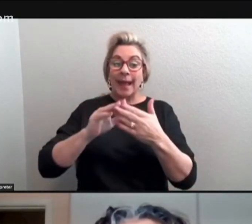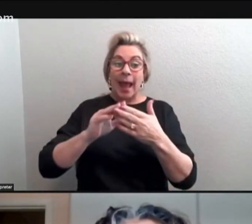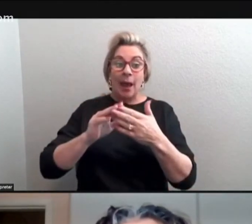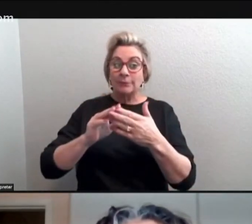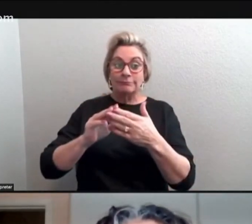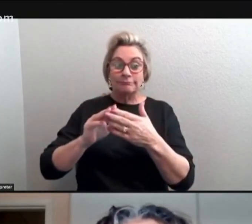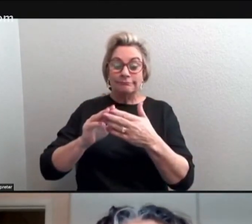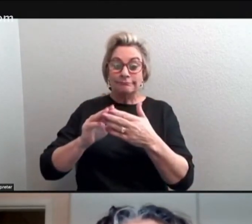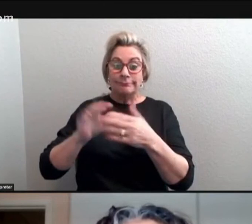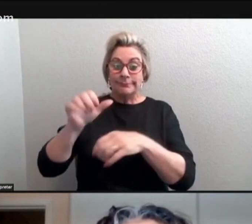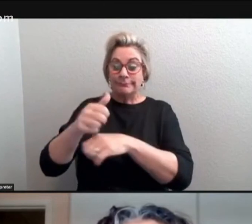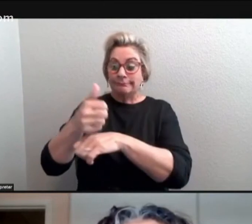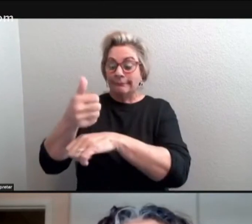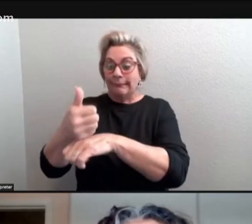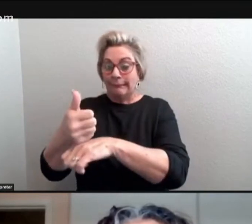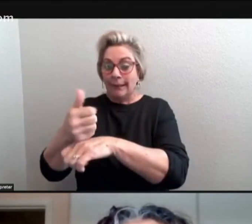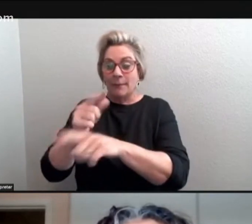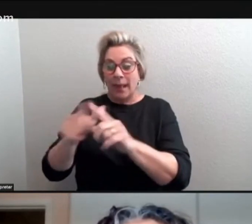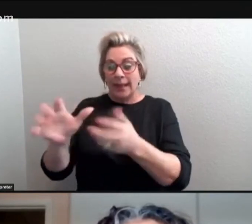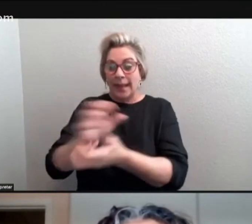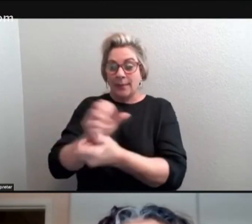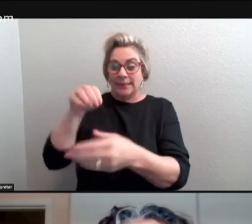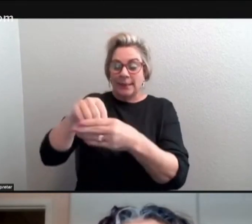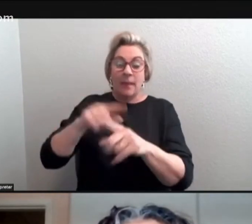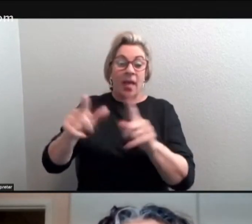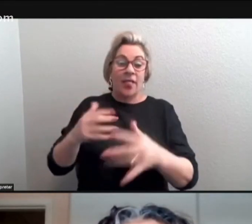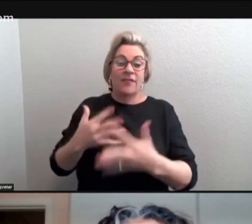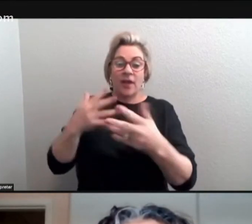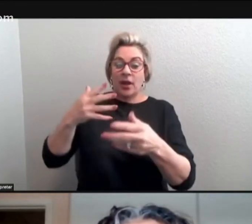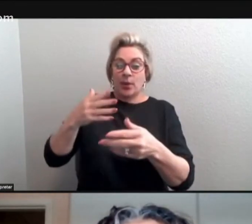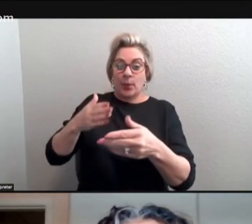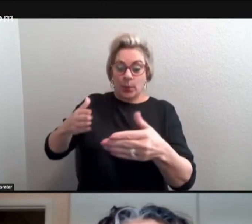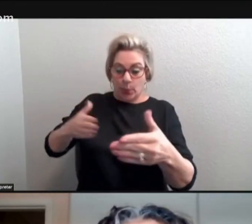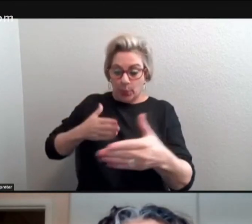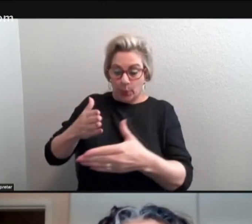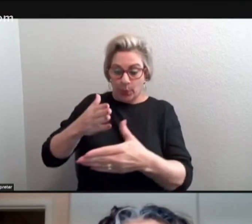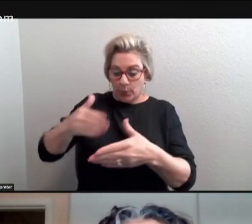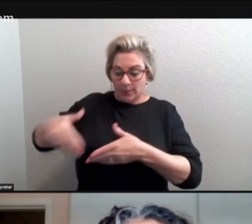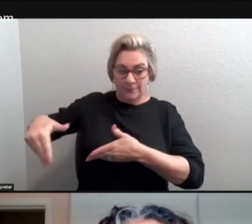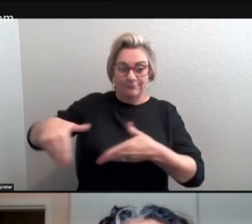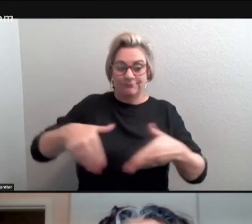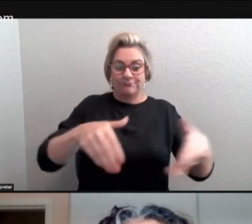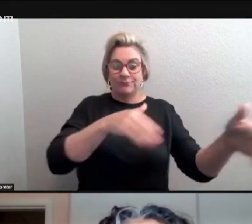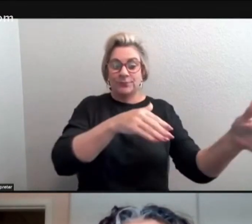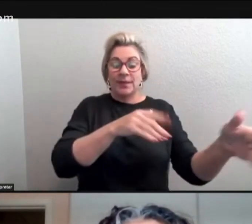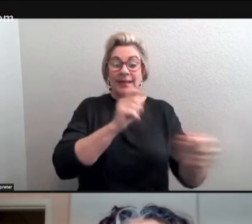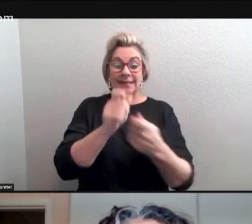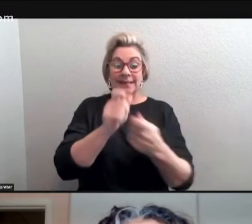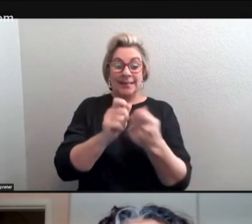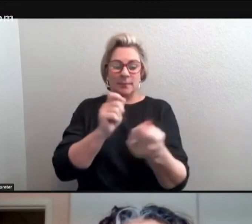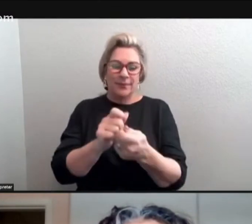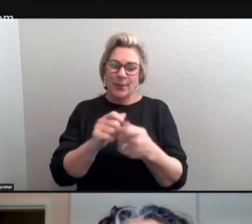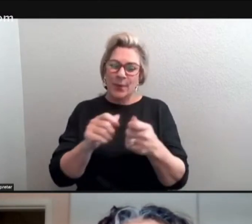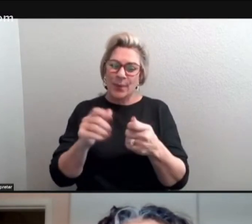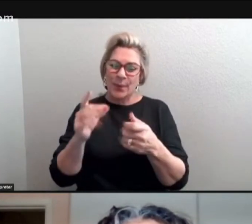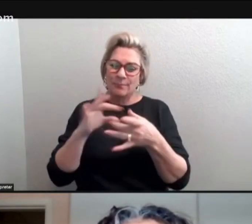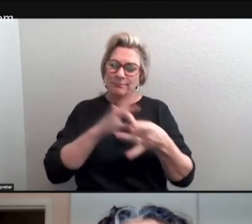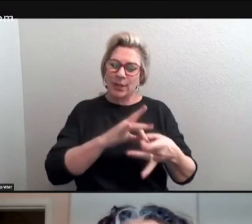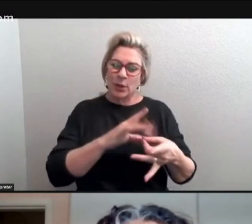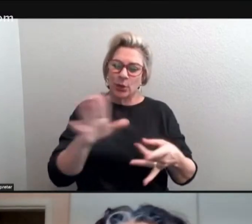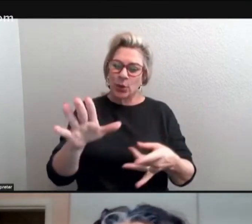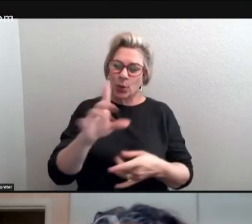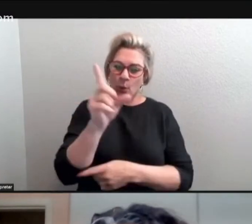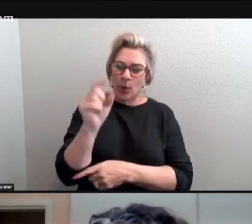a brick. It's still standing there. There might be damage inside, but the fire went right through the entire block. So is there a particular place with your question, Alex? Is it about